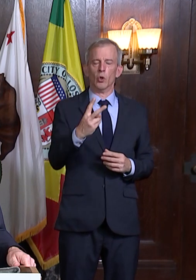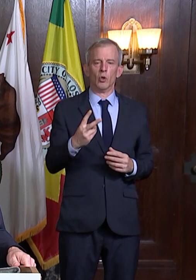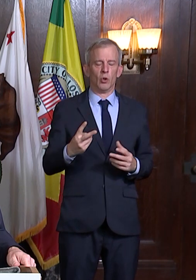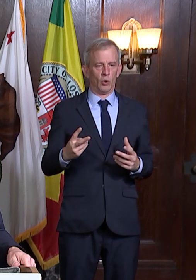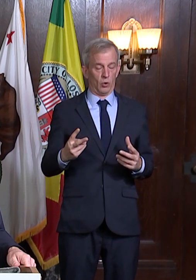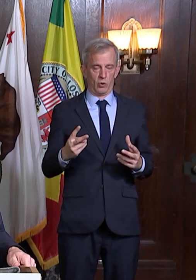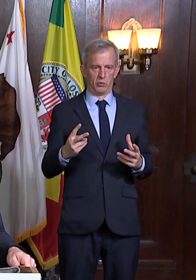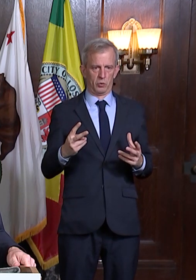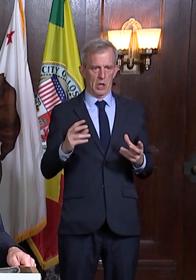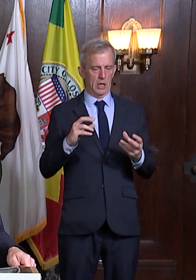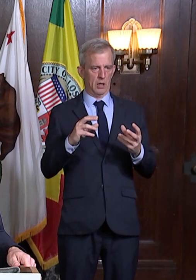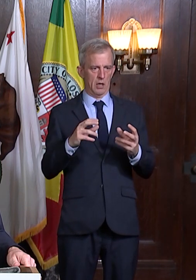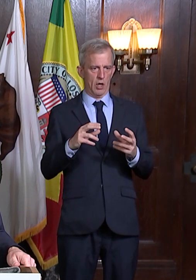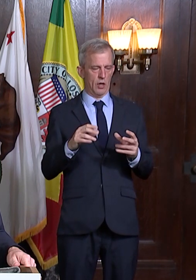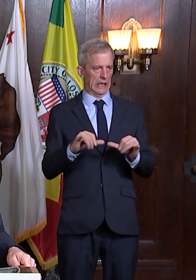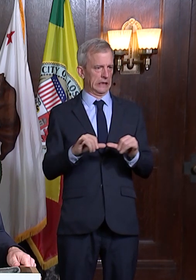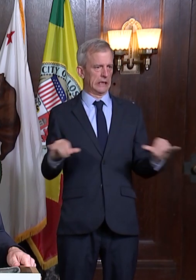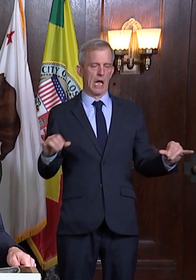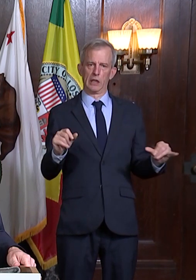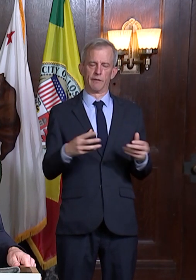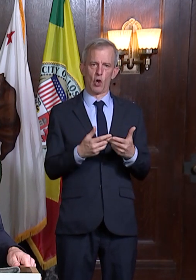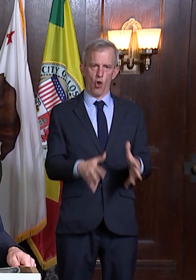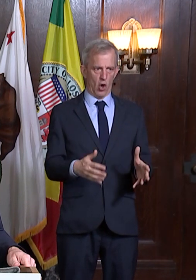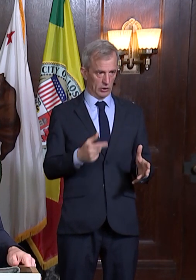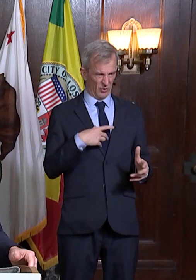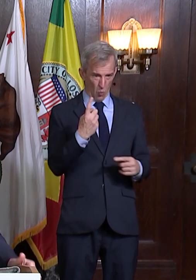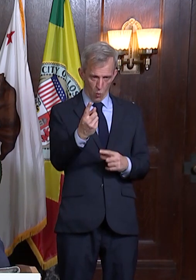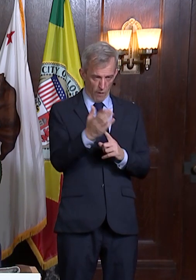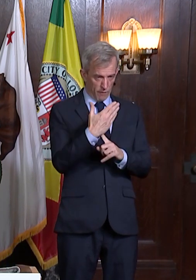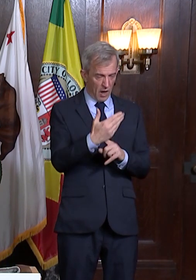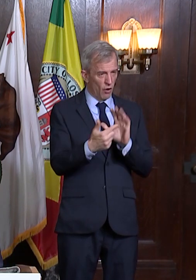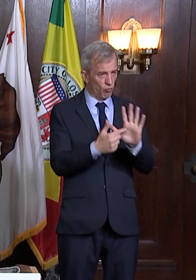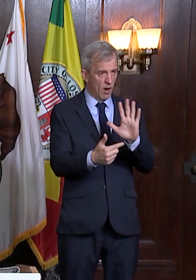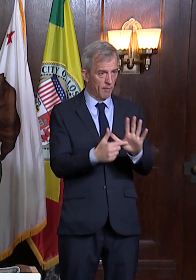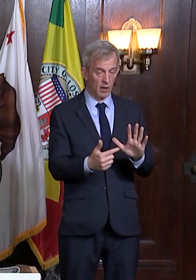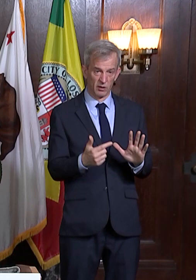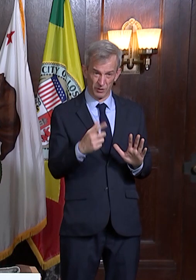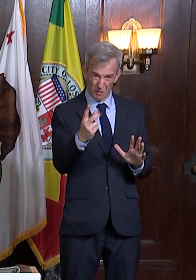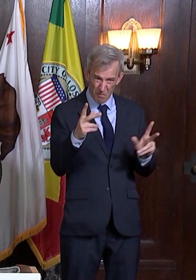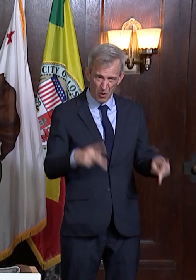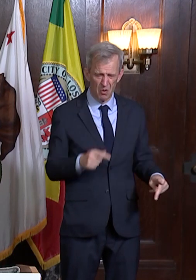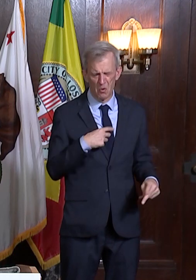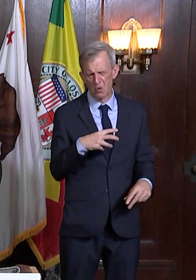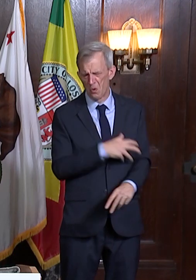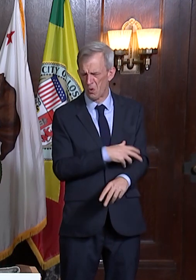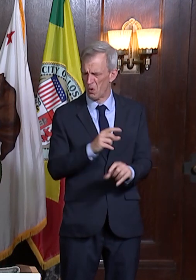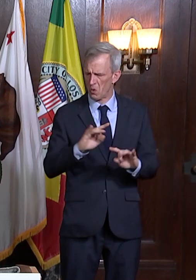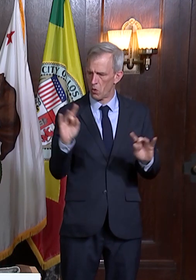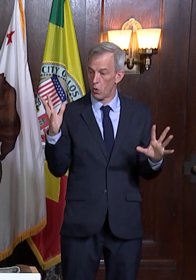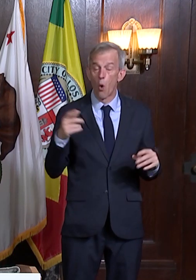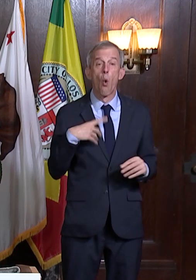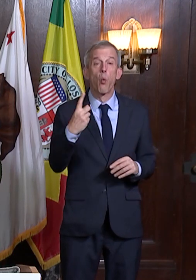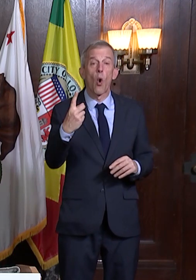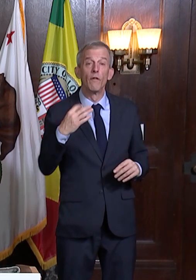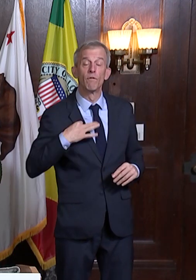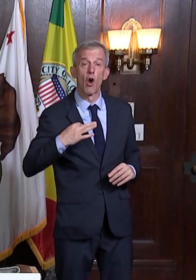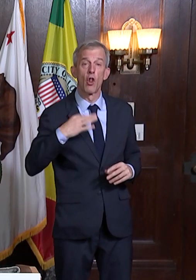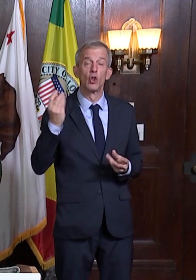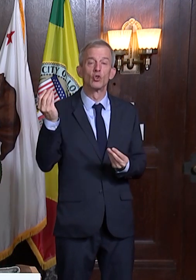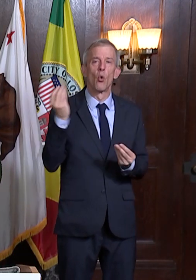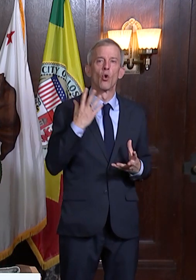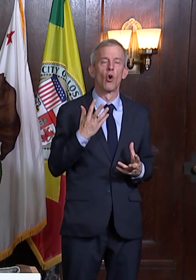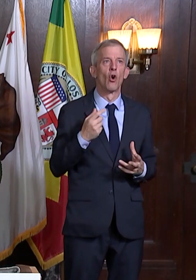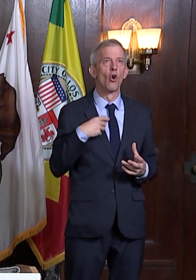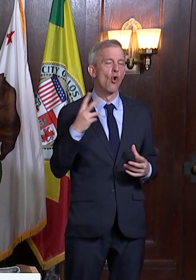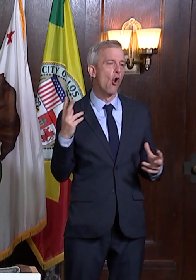that each flag is a person, is so powerful. In fact, one volunteer told us that she overheard a little boy